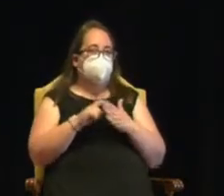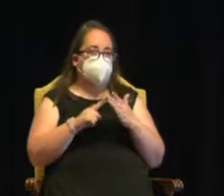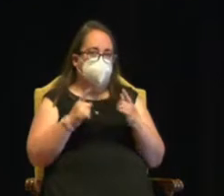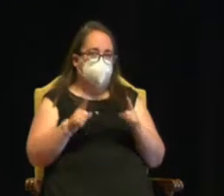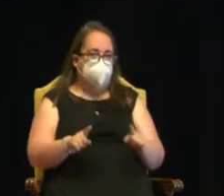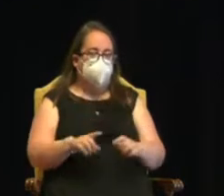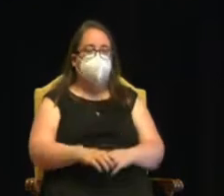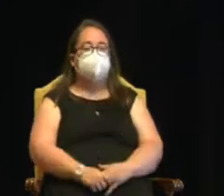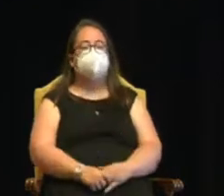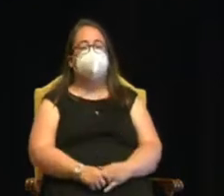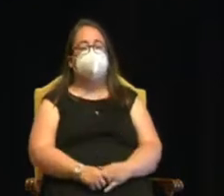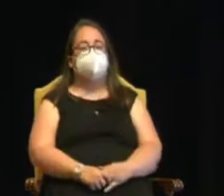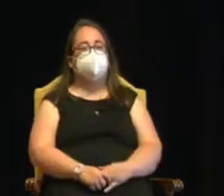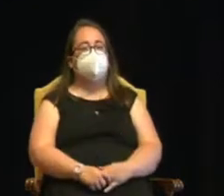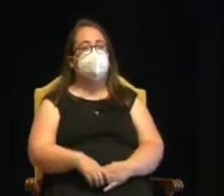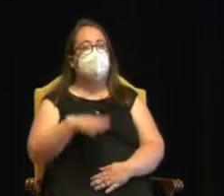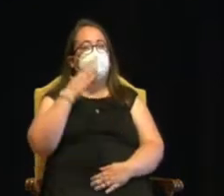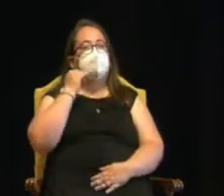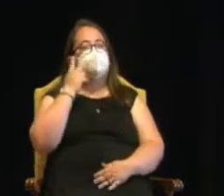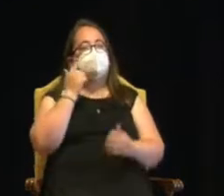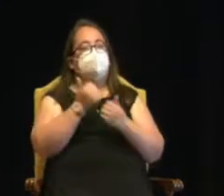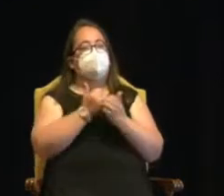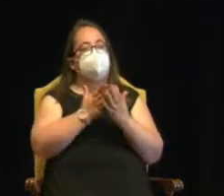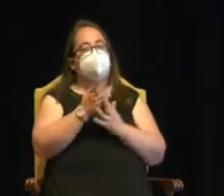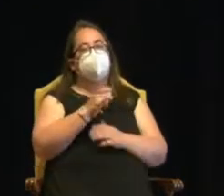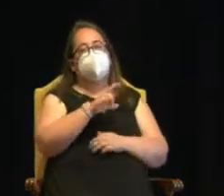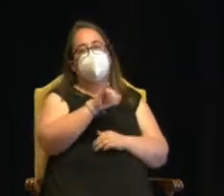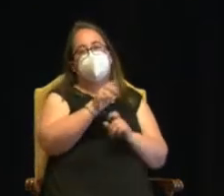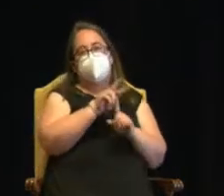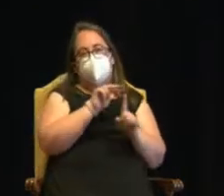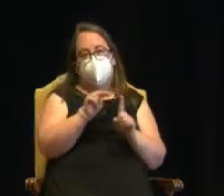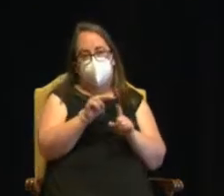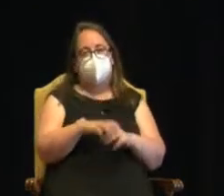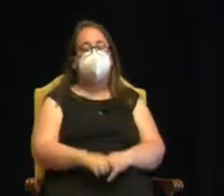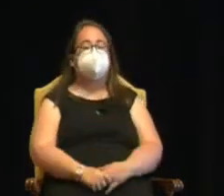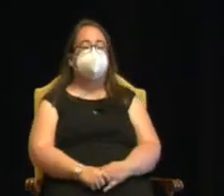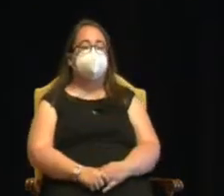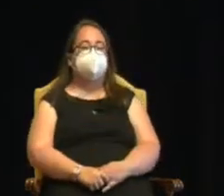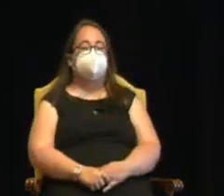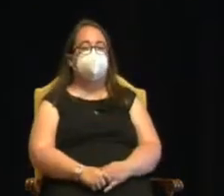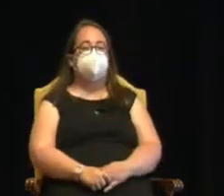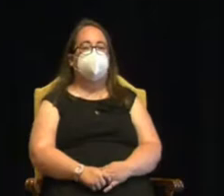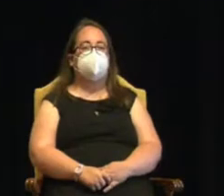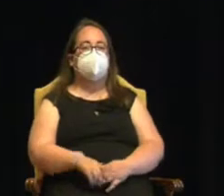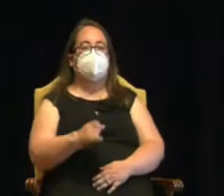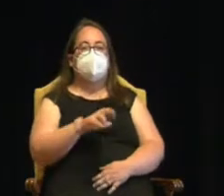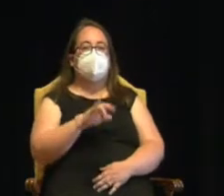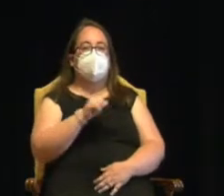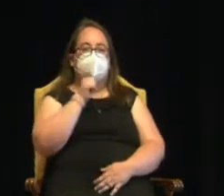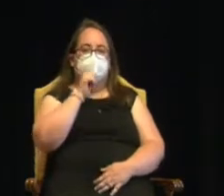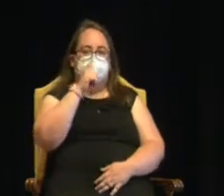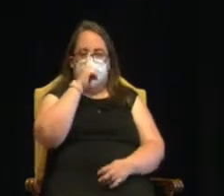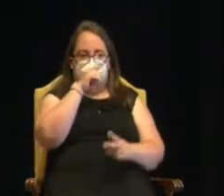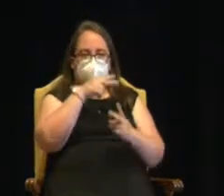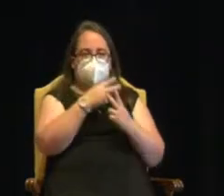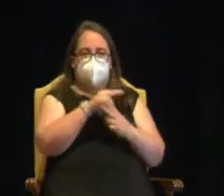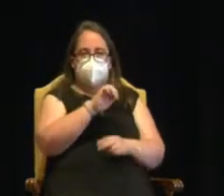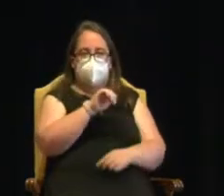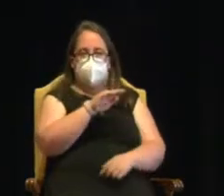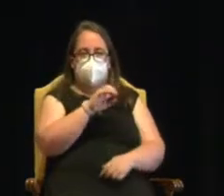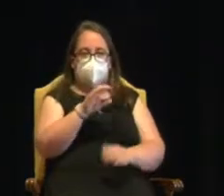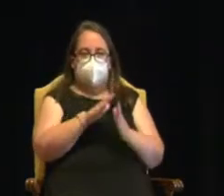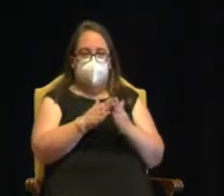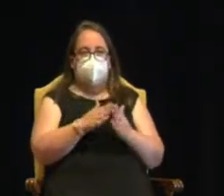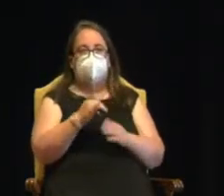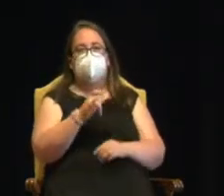happens. Seeing everything through Jerry's point of view. I'll tell you this, Jerry does not think it's a Me Too novel. Mm-hmm. Jerry's